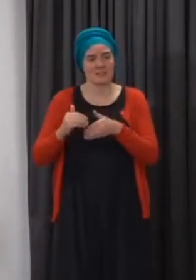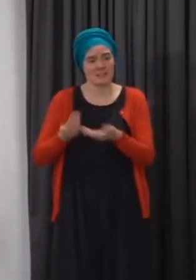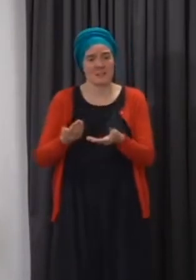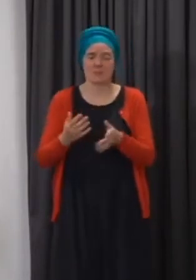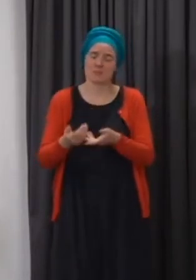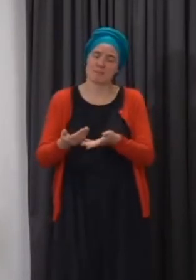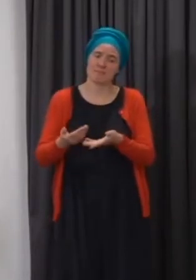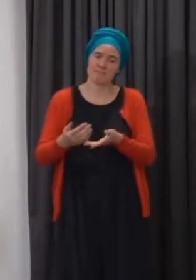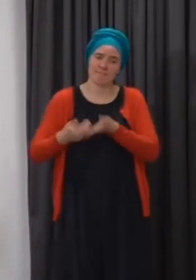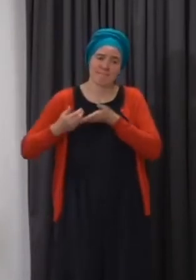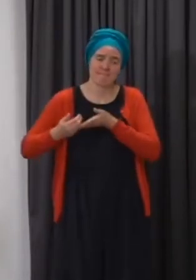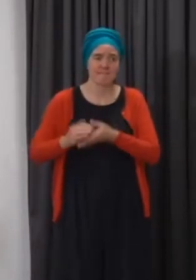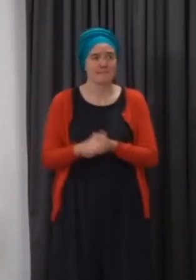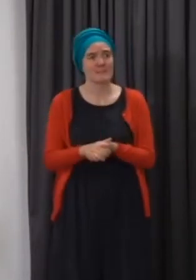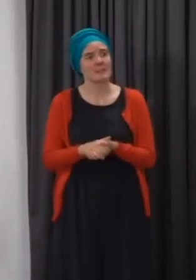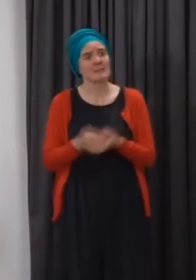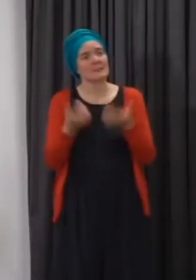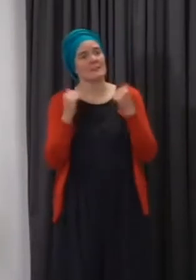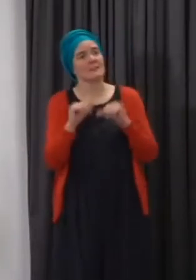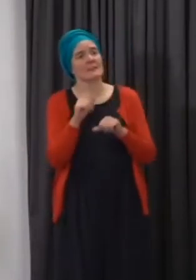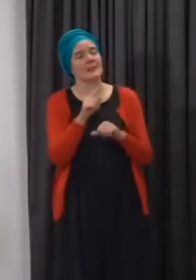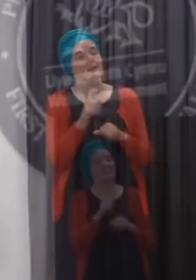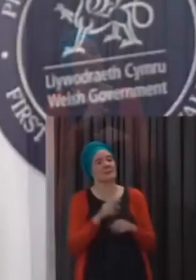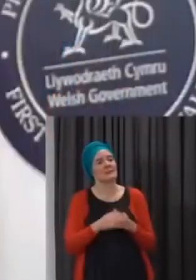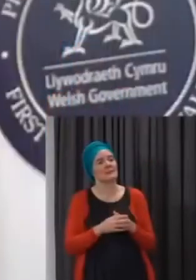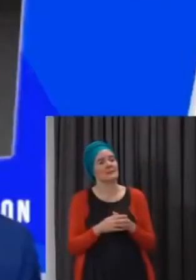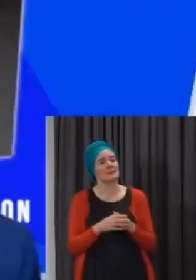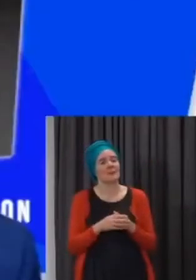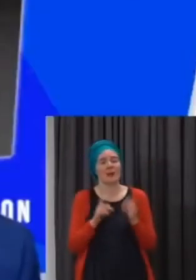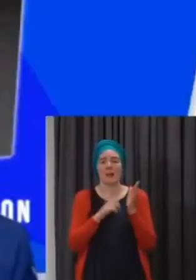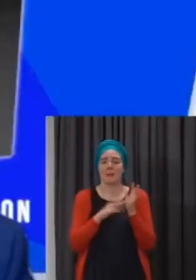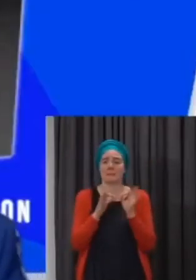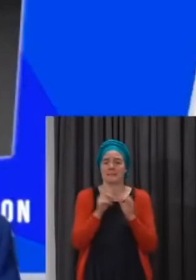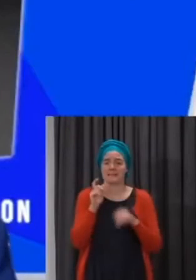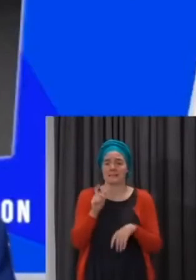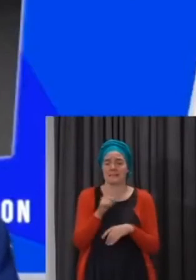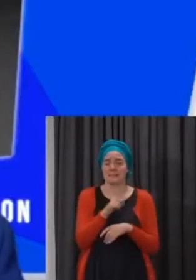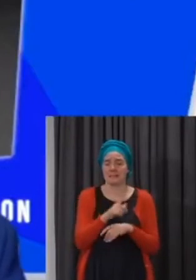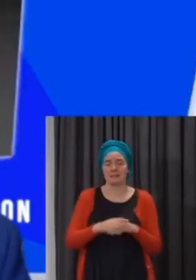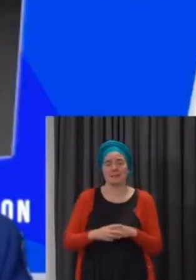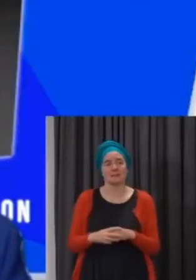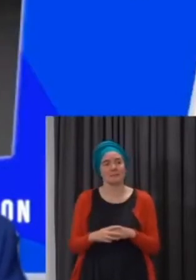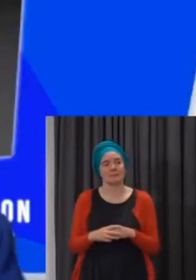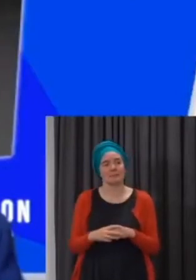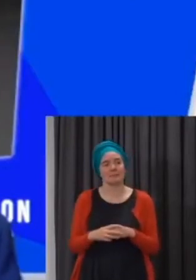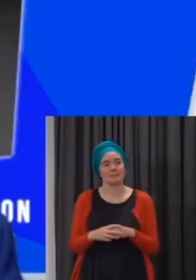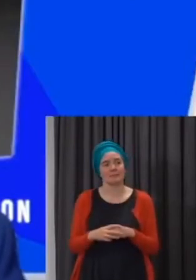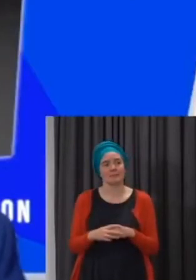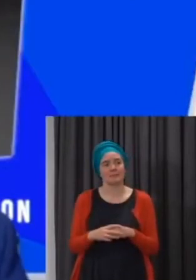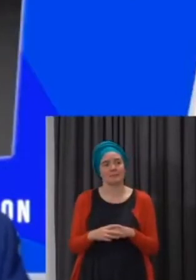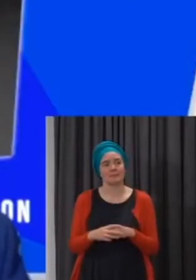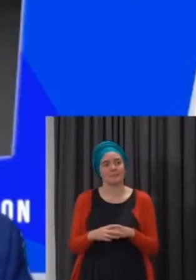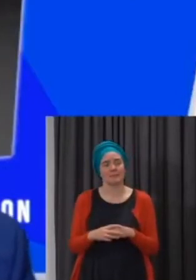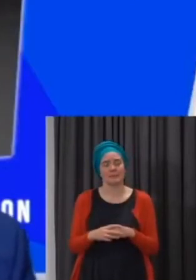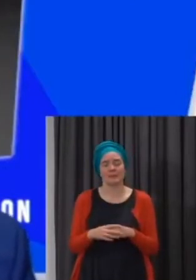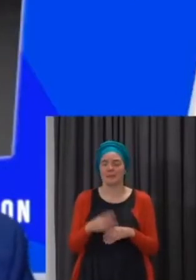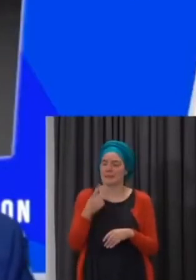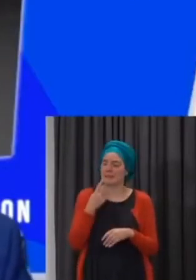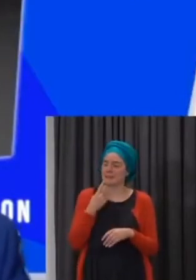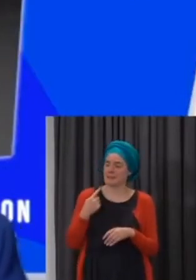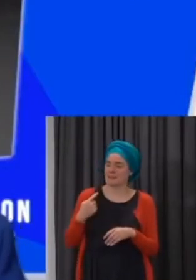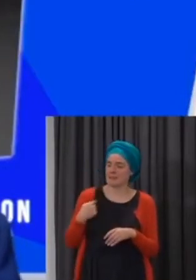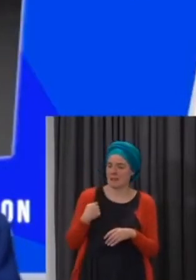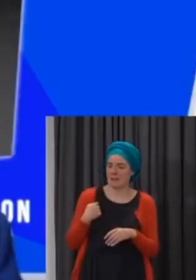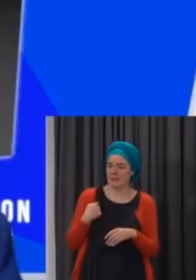from LBC. Afternoon again, Dan. Thank you, Dr. Goodall. Good afternoon. After the scenes that we saw yesterday in